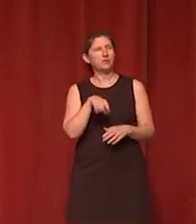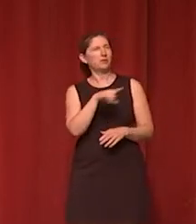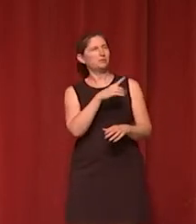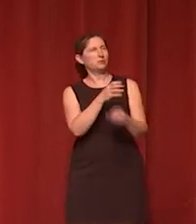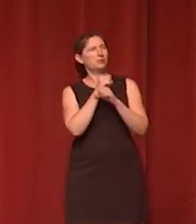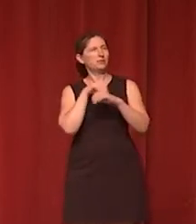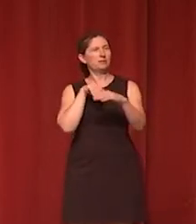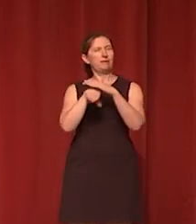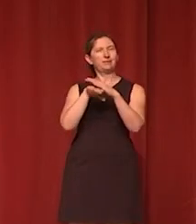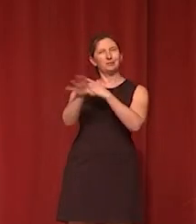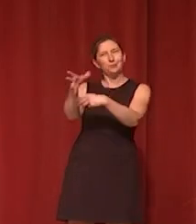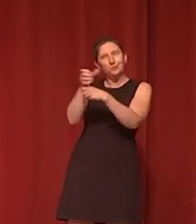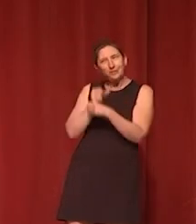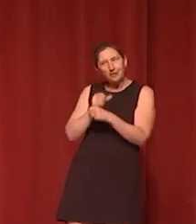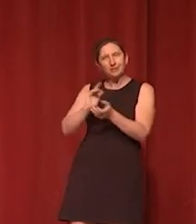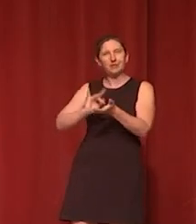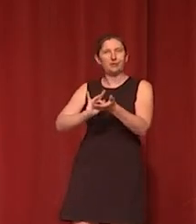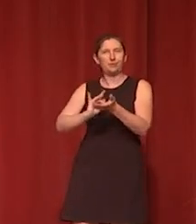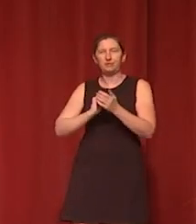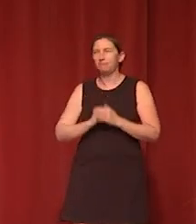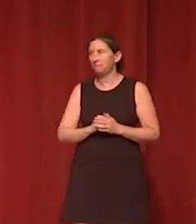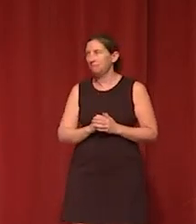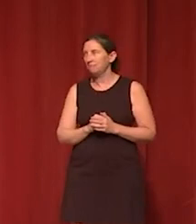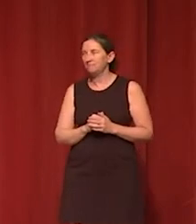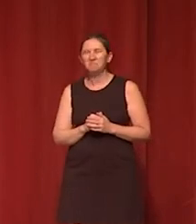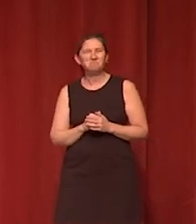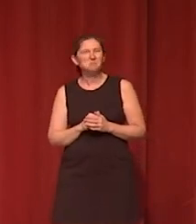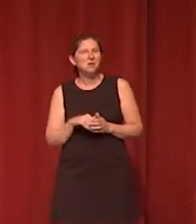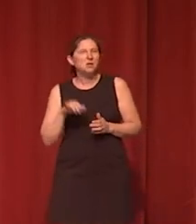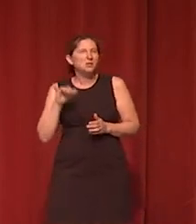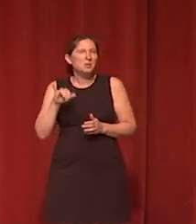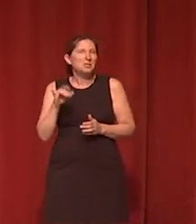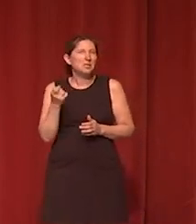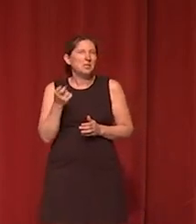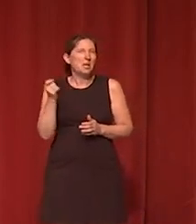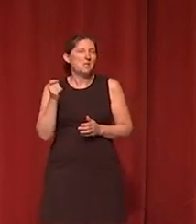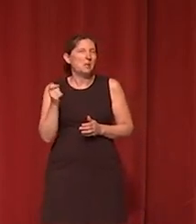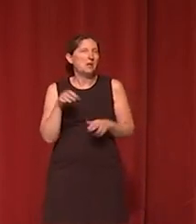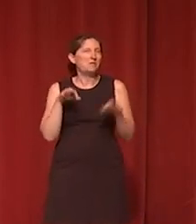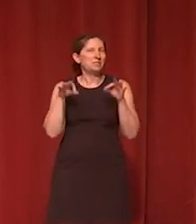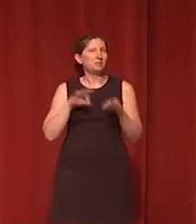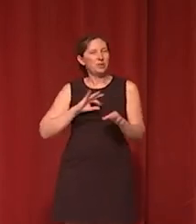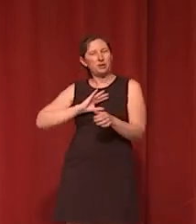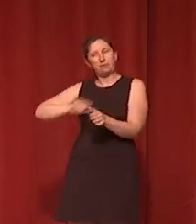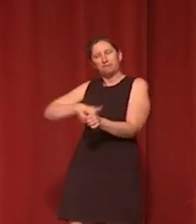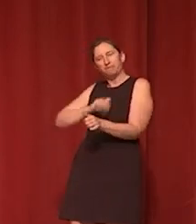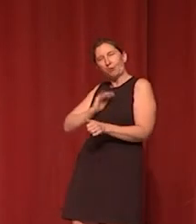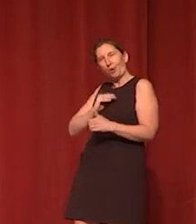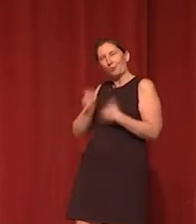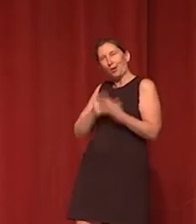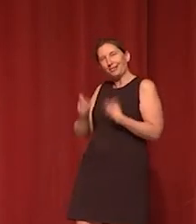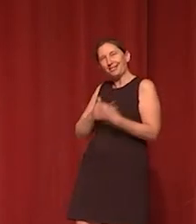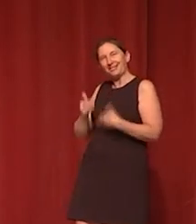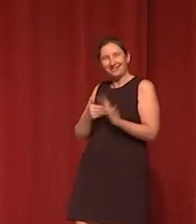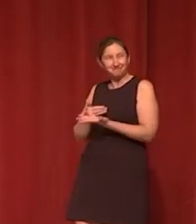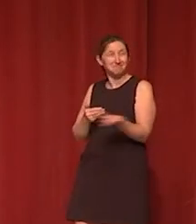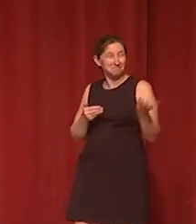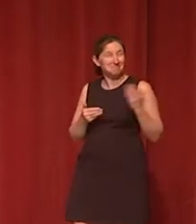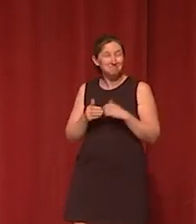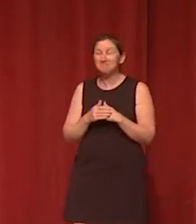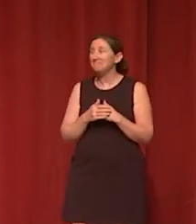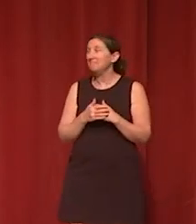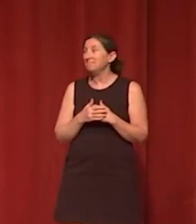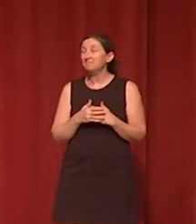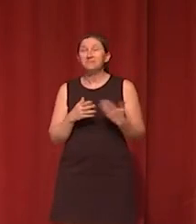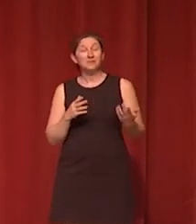have had access before. So yeah, that's a little peek behind the curtain, and we do evaluate those therapies and really make the